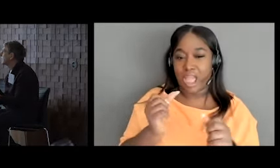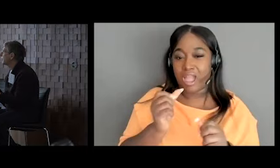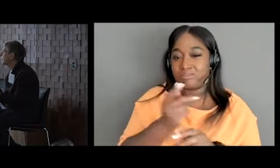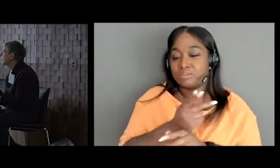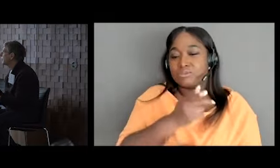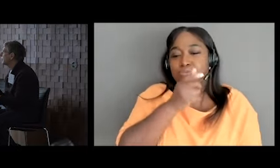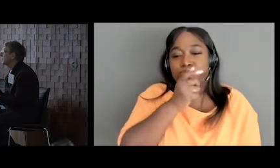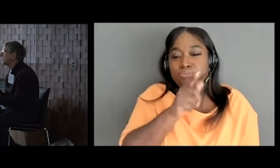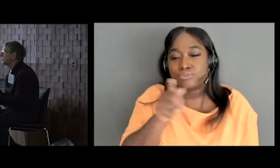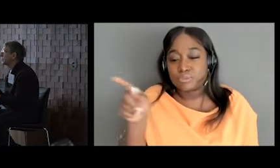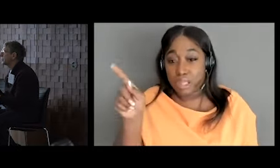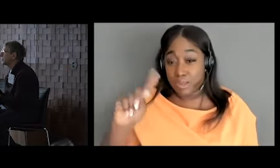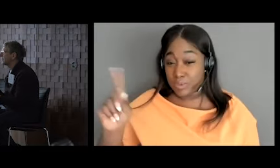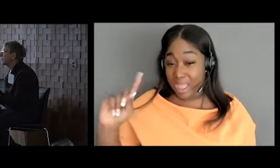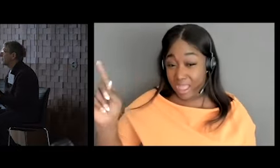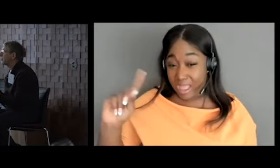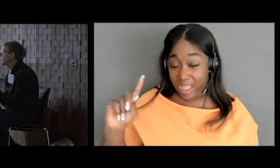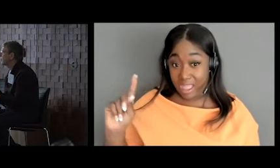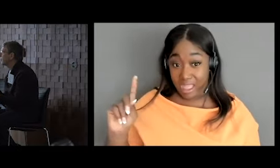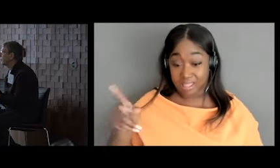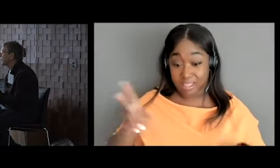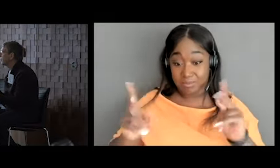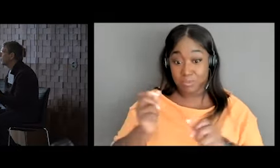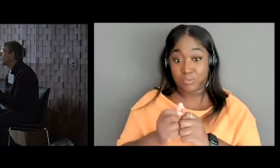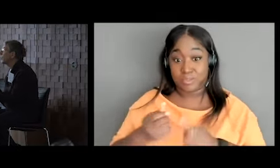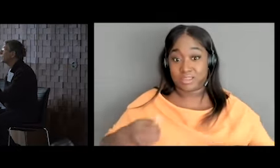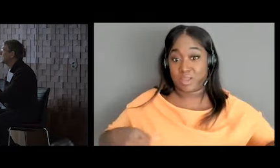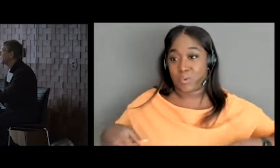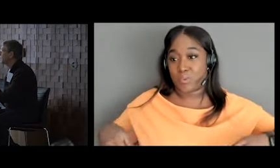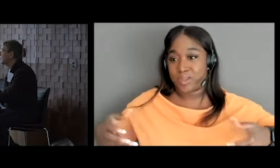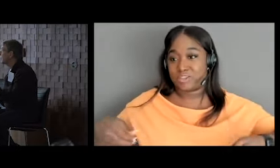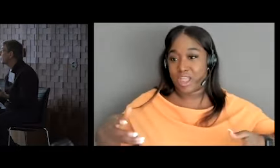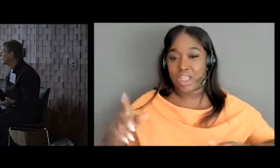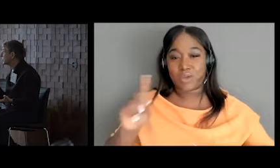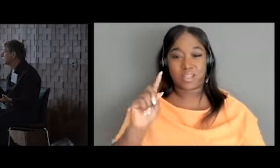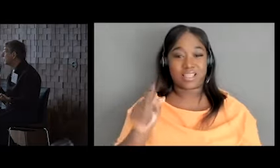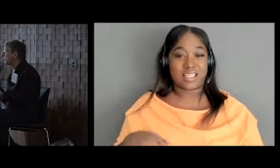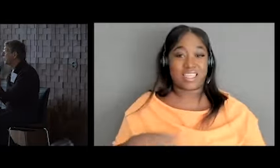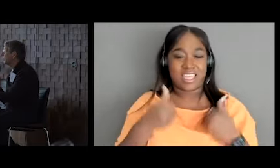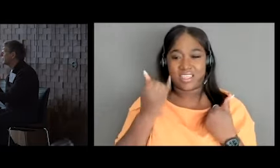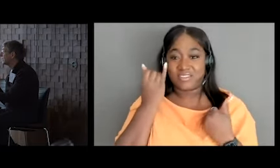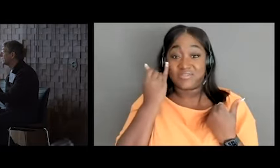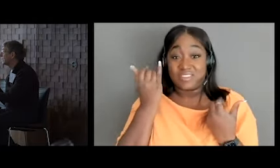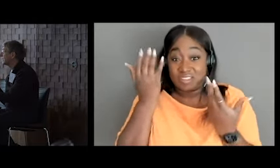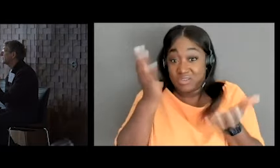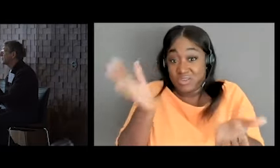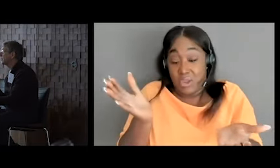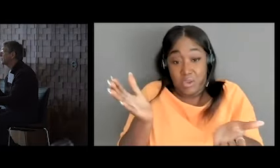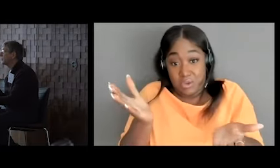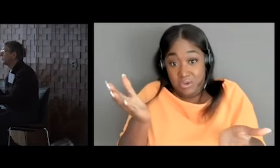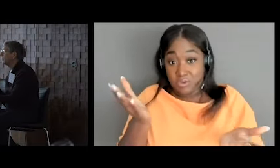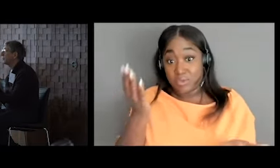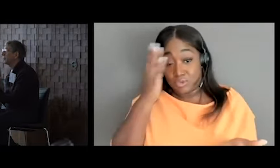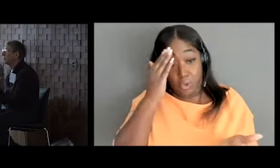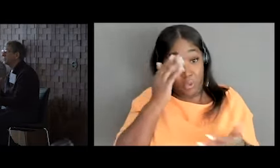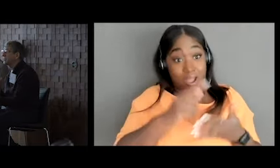And if we don't know where people in wheelchairs live, how can we figure out who we're missing? We know who we're serving, we don't know who we're missing. The same thing is